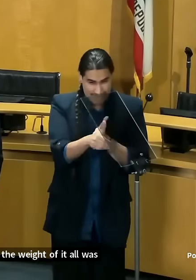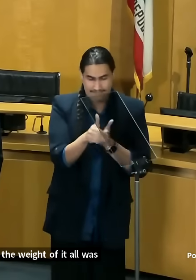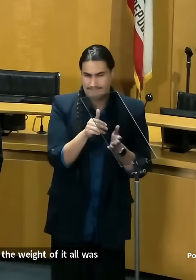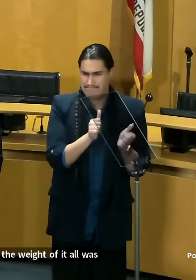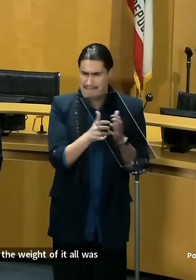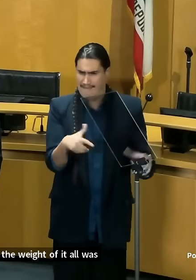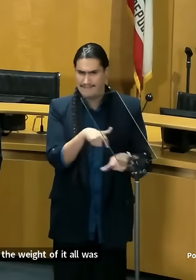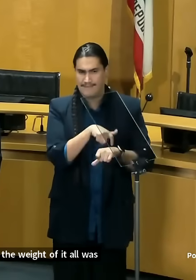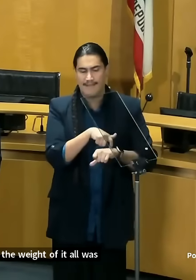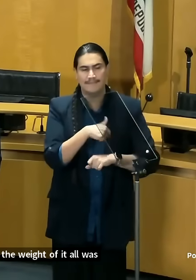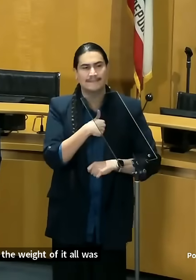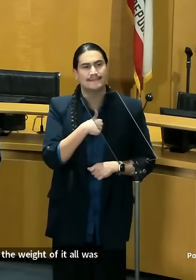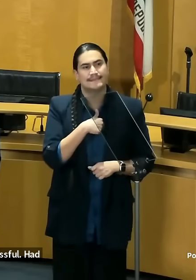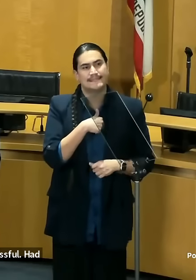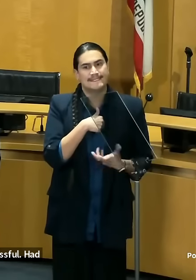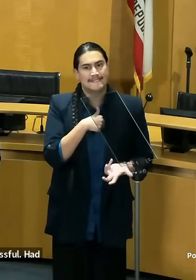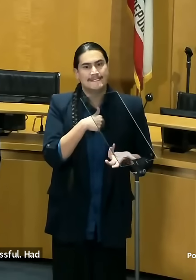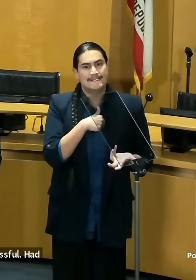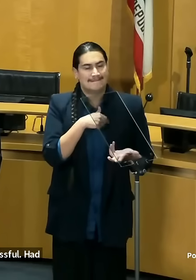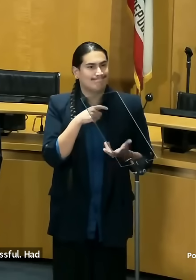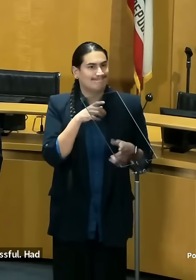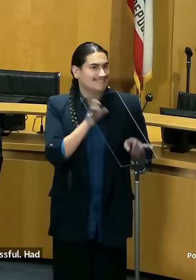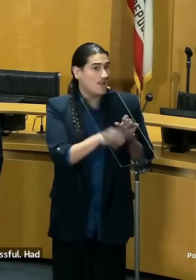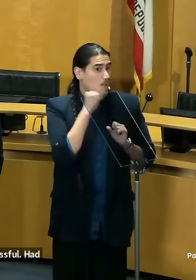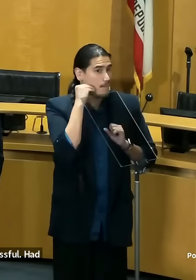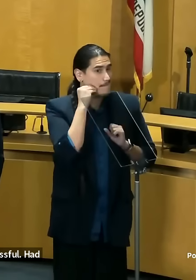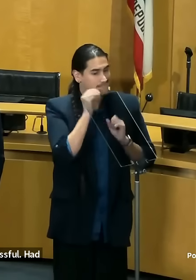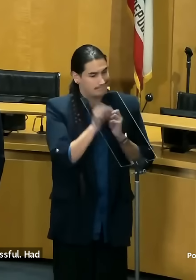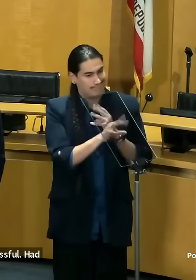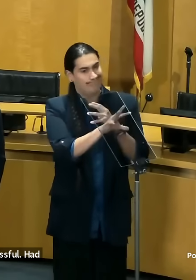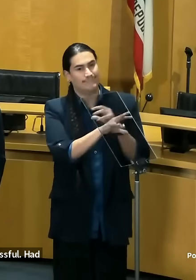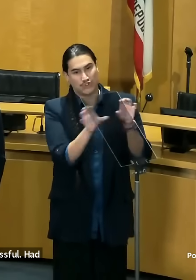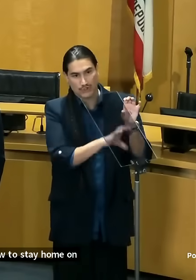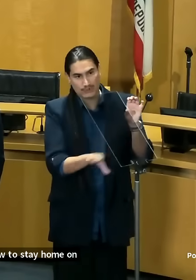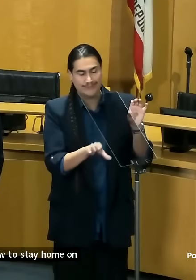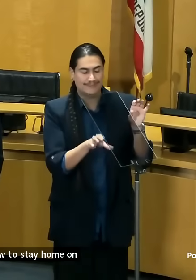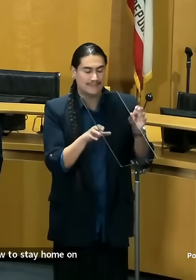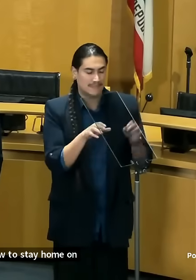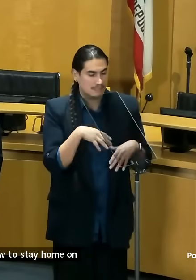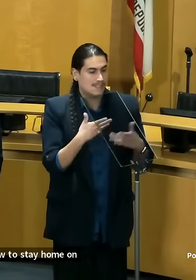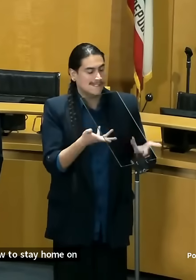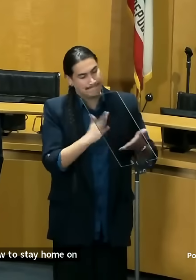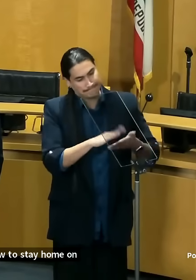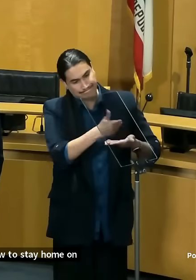times had to stay home on Zoom and,